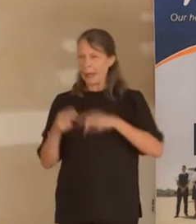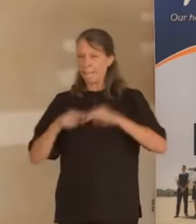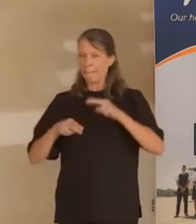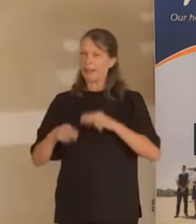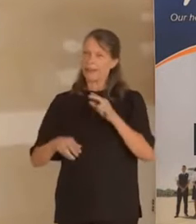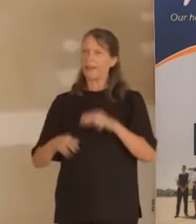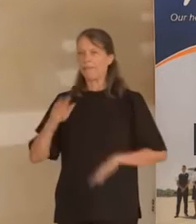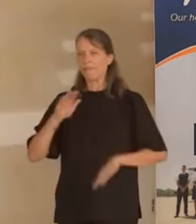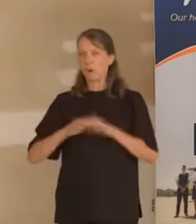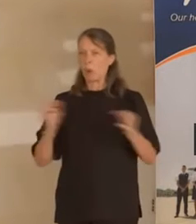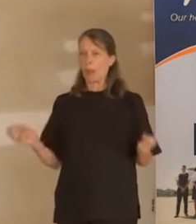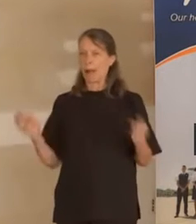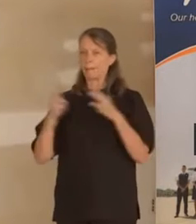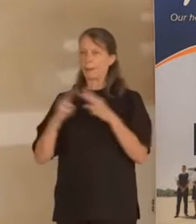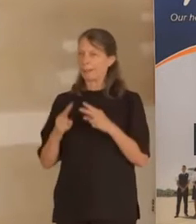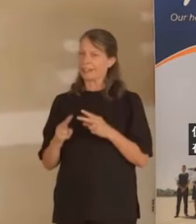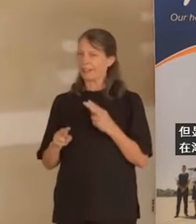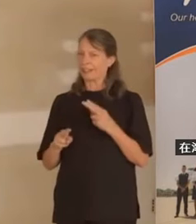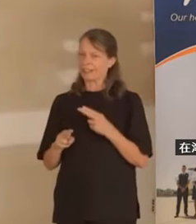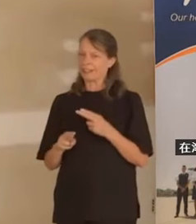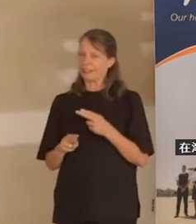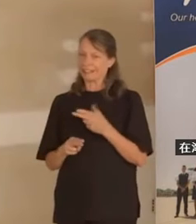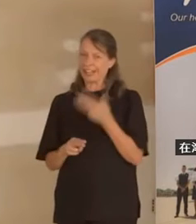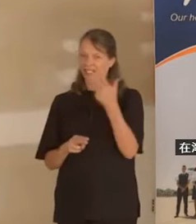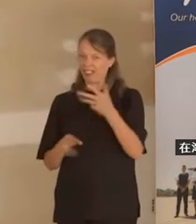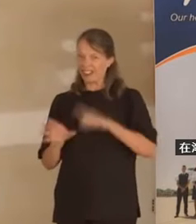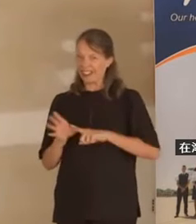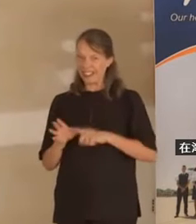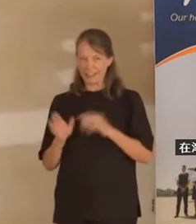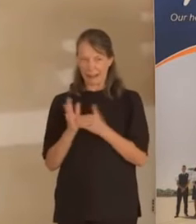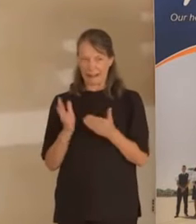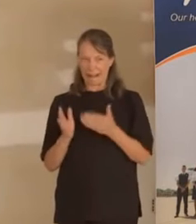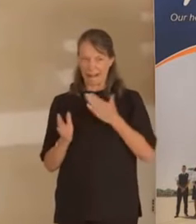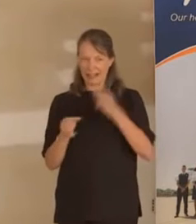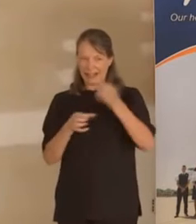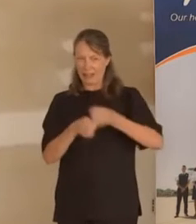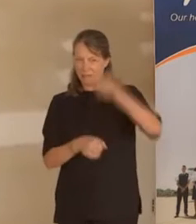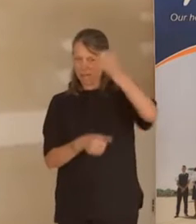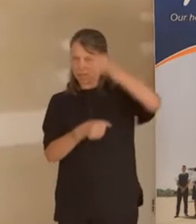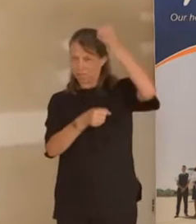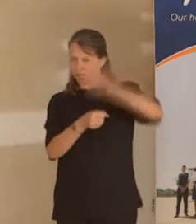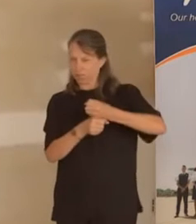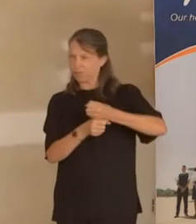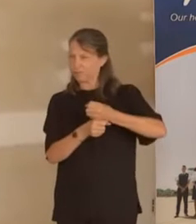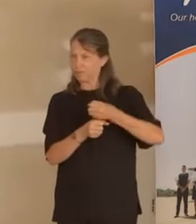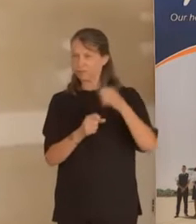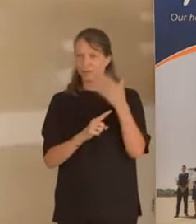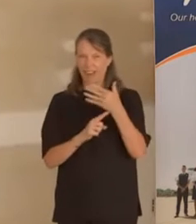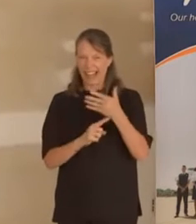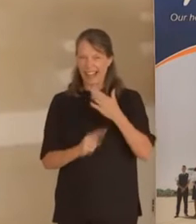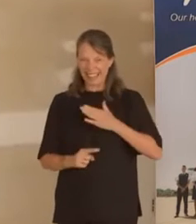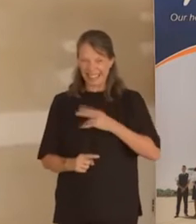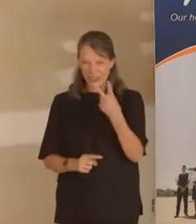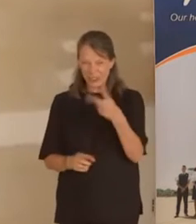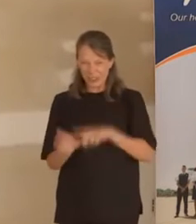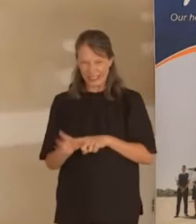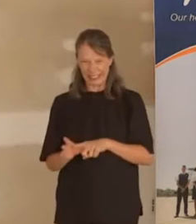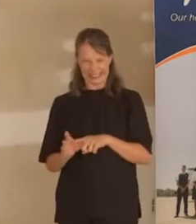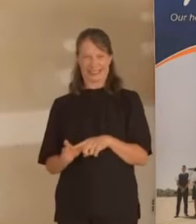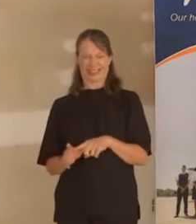but apparently today it takes 2 years to put a flagpole on top of the harbour bridge. I mean, I'll climb up there myself and put it up if I need to. I mean, this